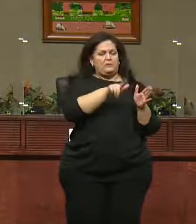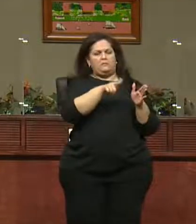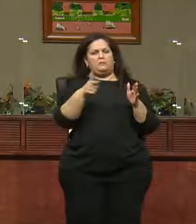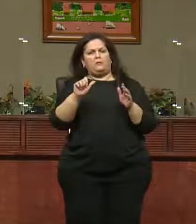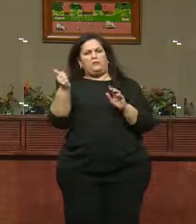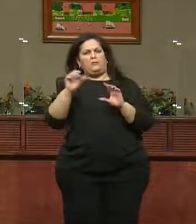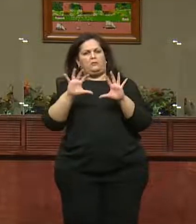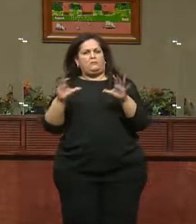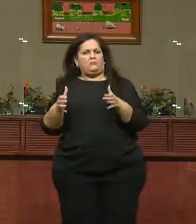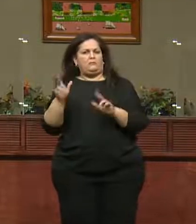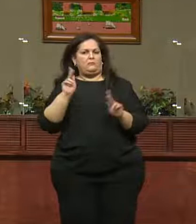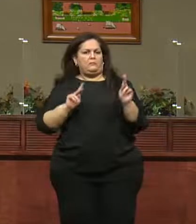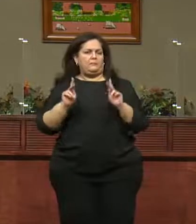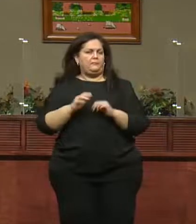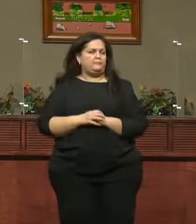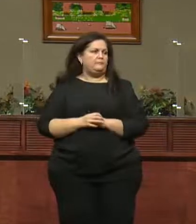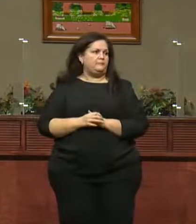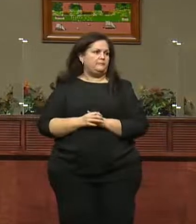Okay.